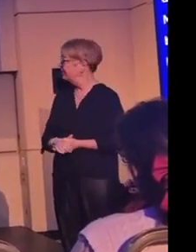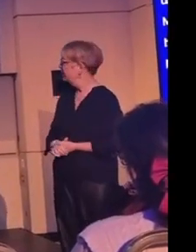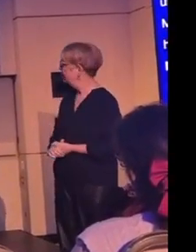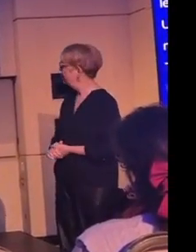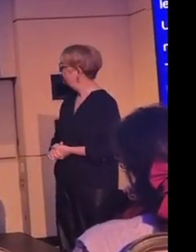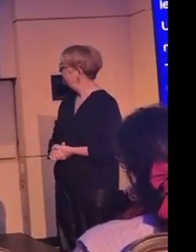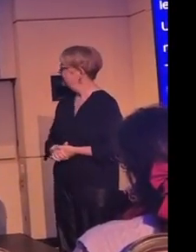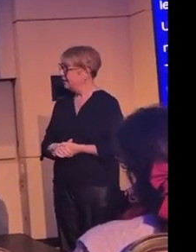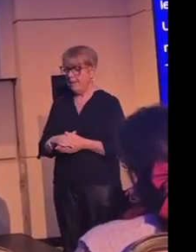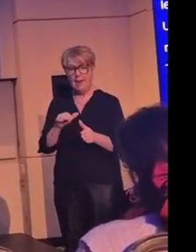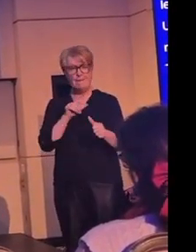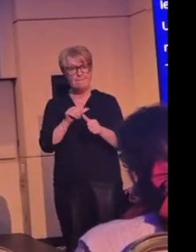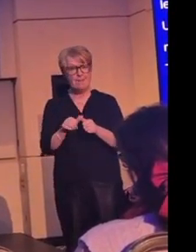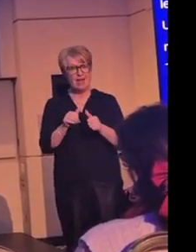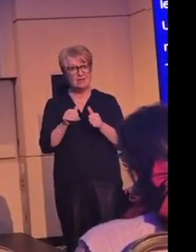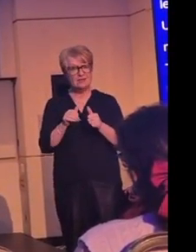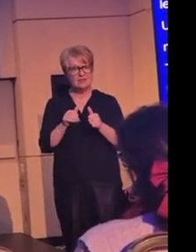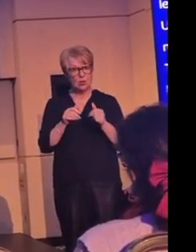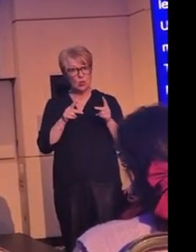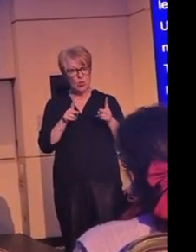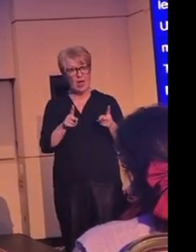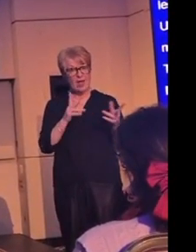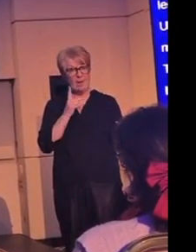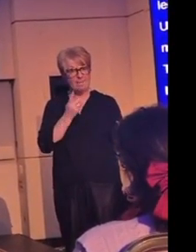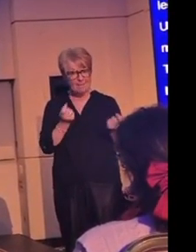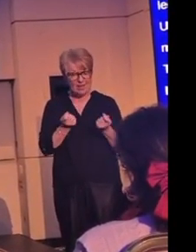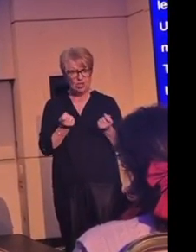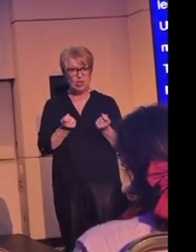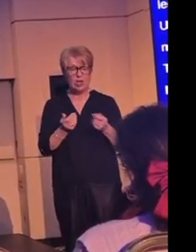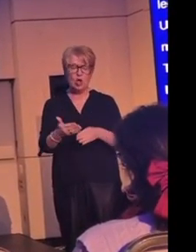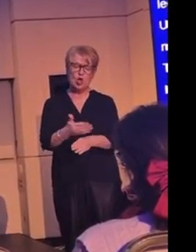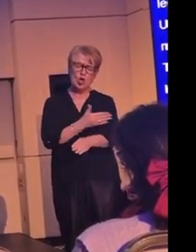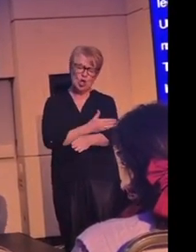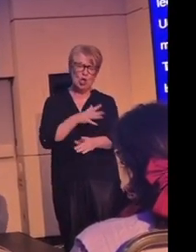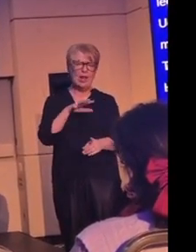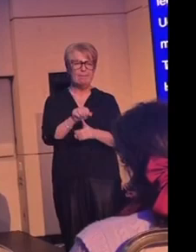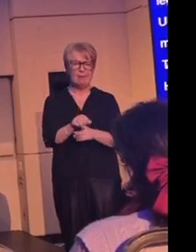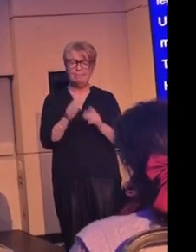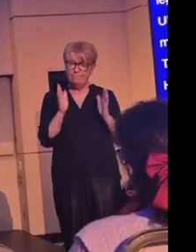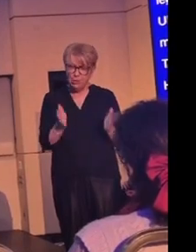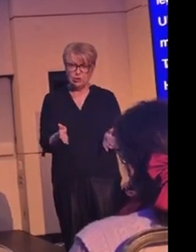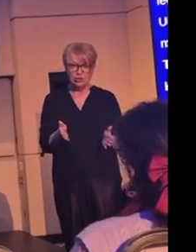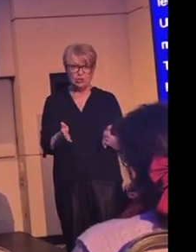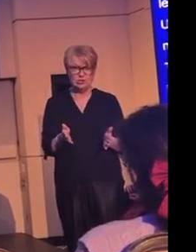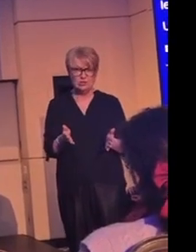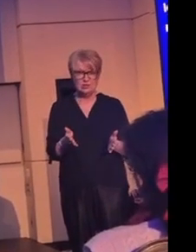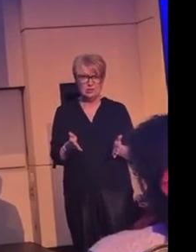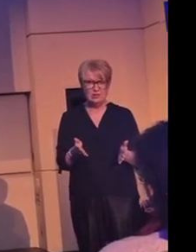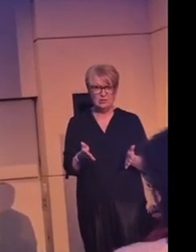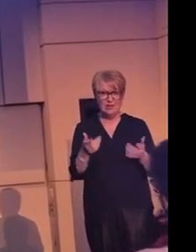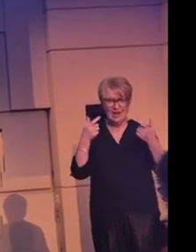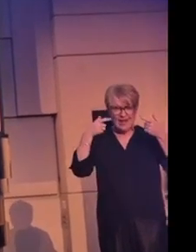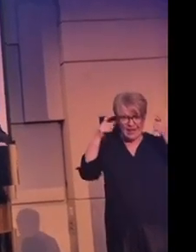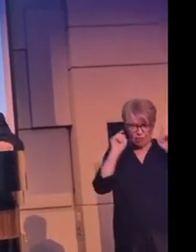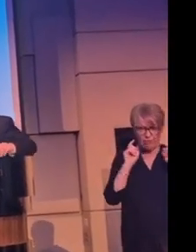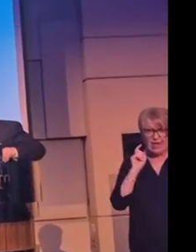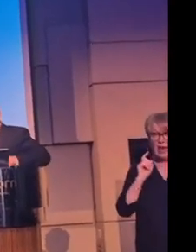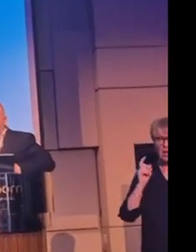ways of managing permanent hearing loss with early identification and intervention. There are different types of hearing